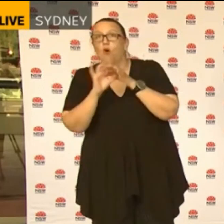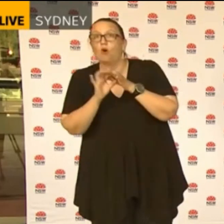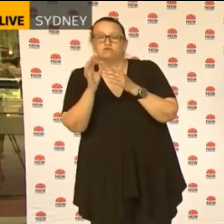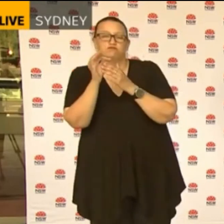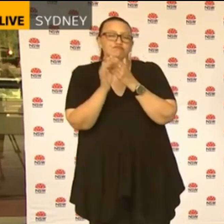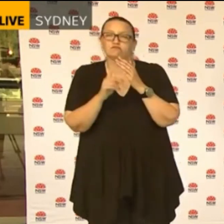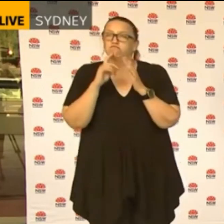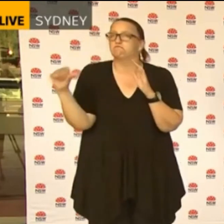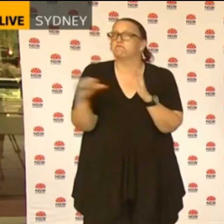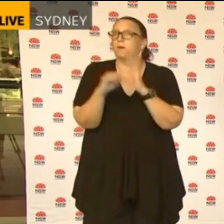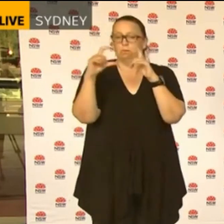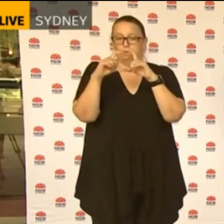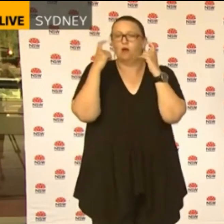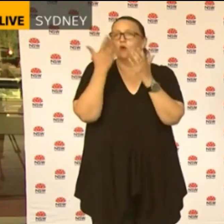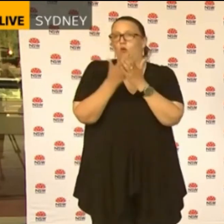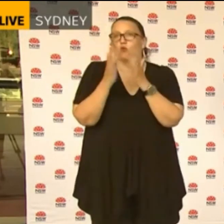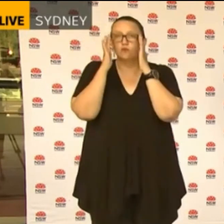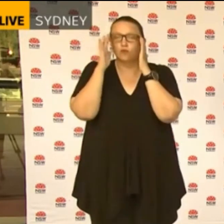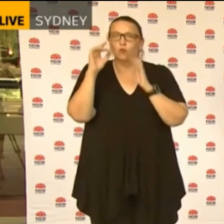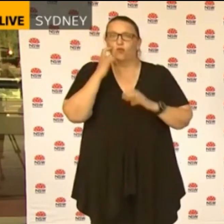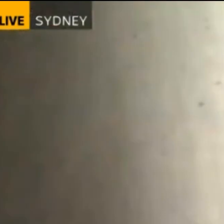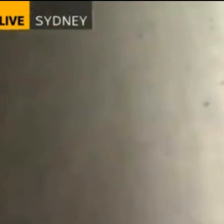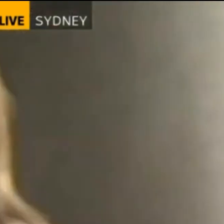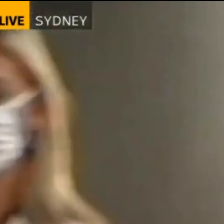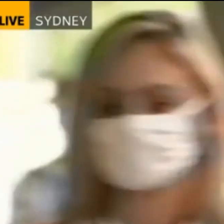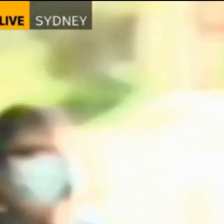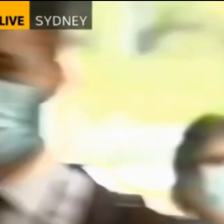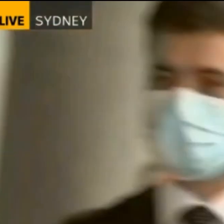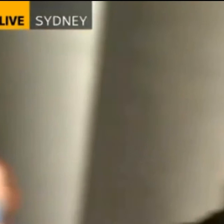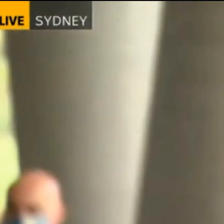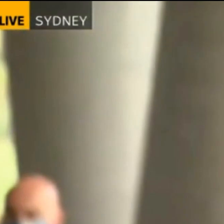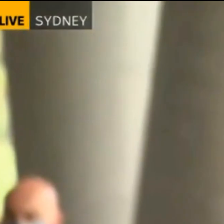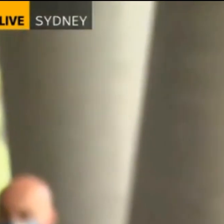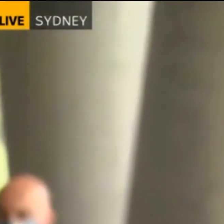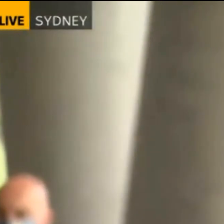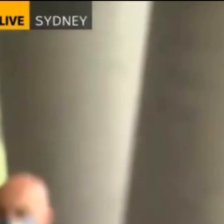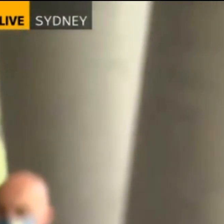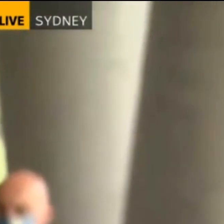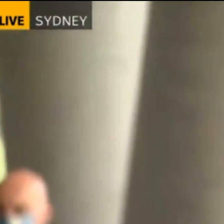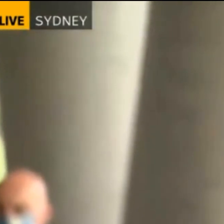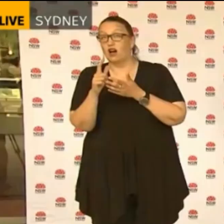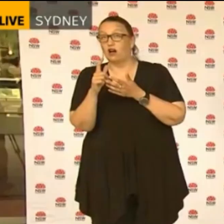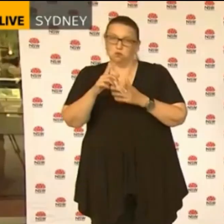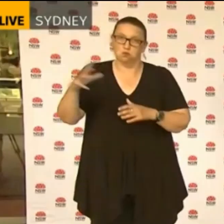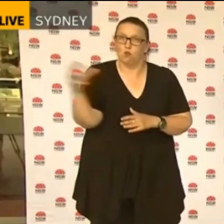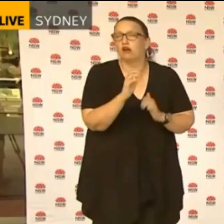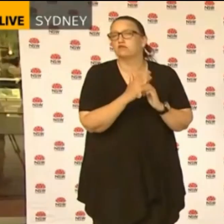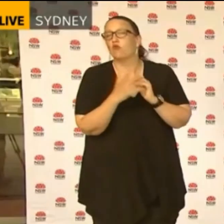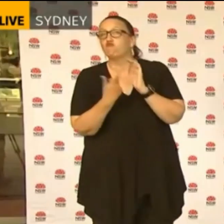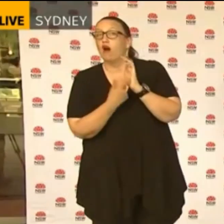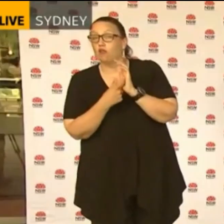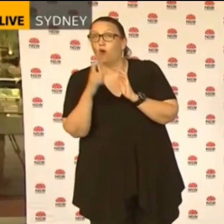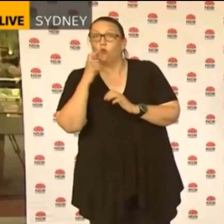care, and take a very precautionary approach. Do you see any benefit for relaxing that mandate? As I said, there's a number